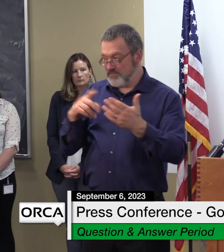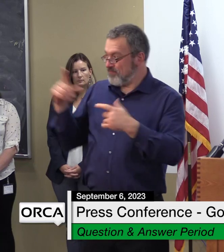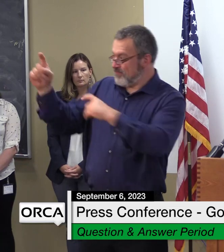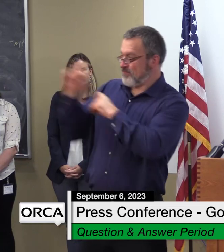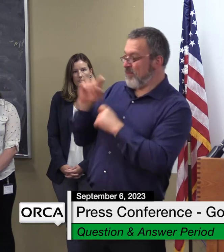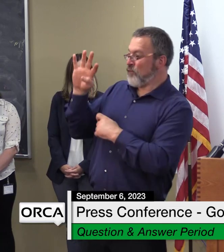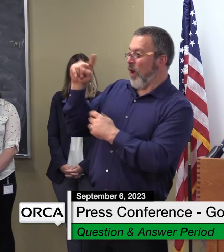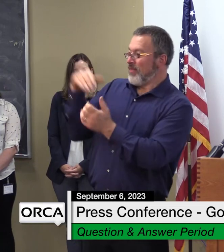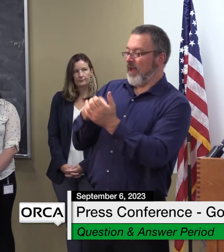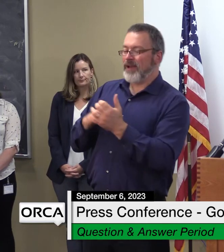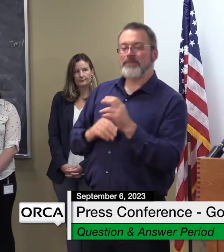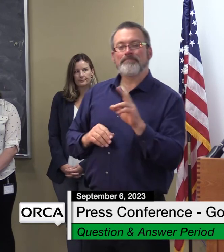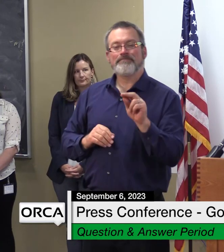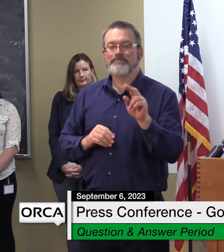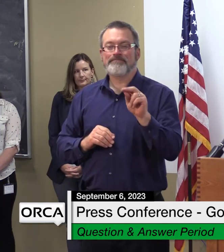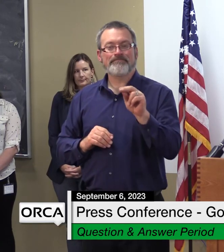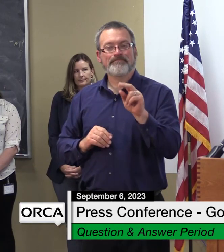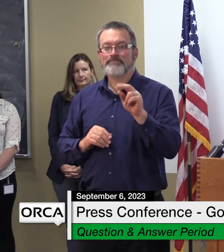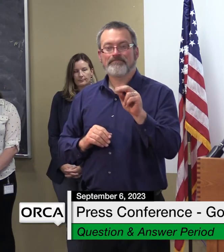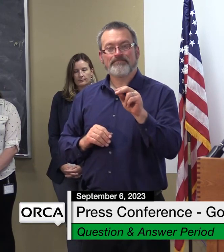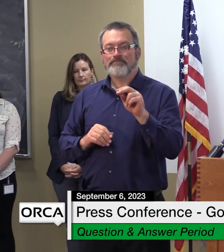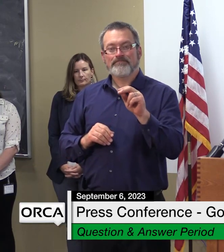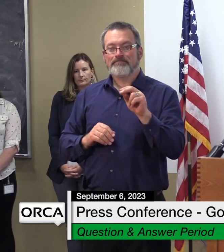from a new one is anywhere from